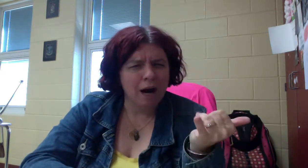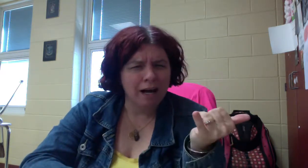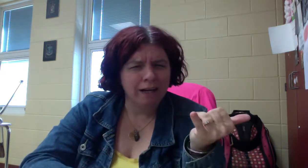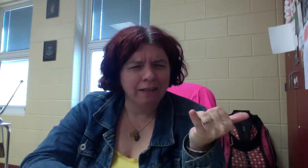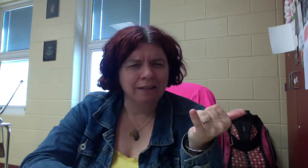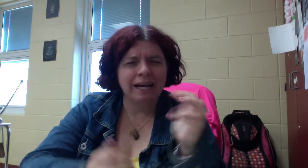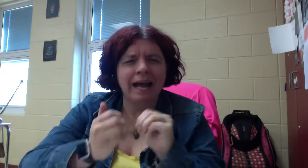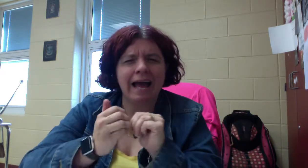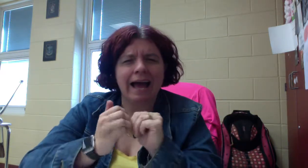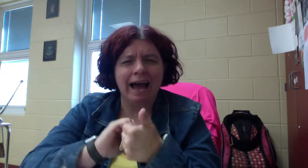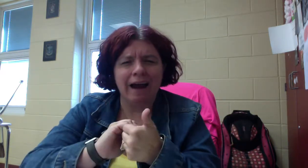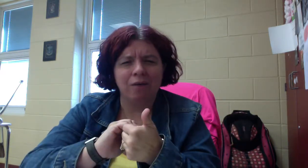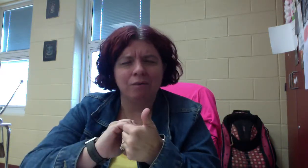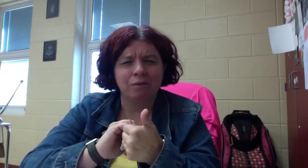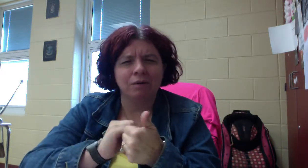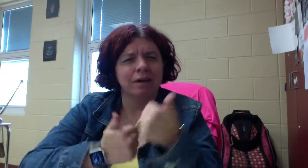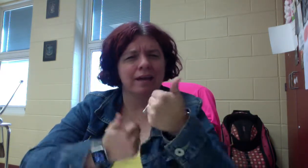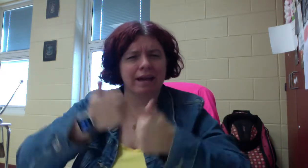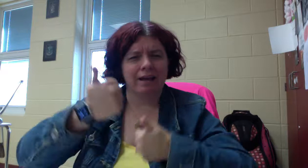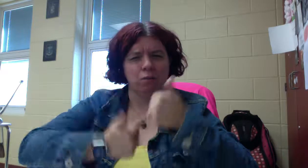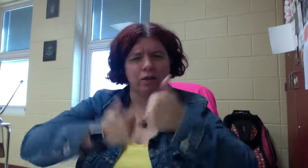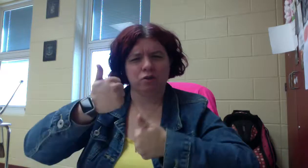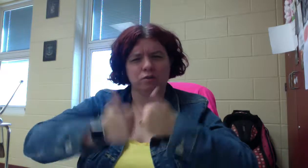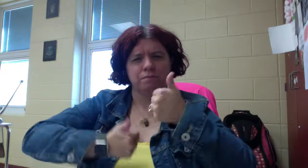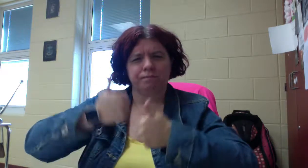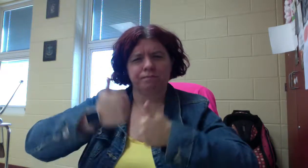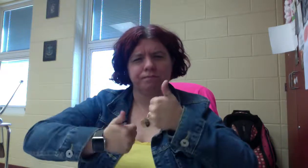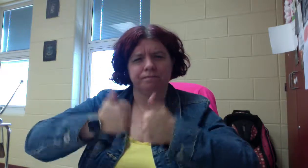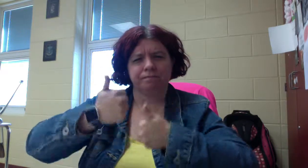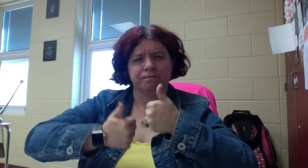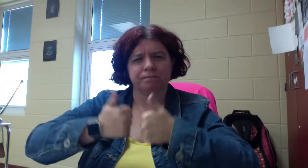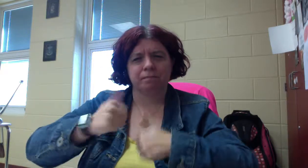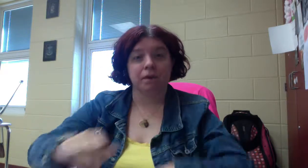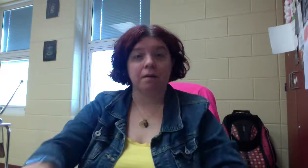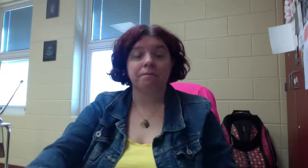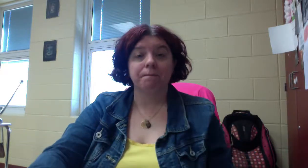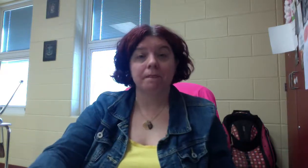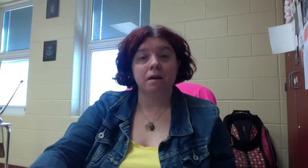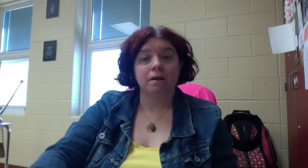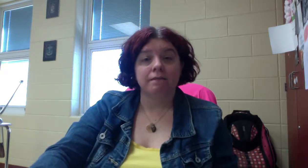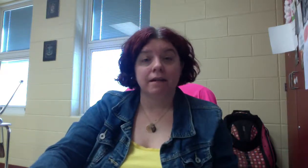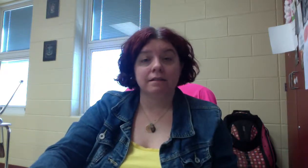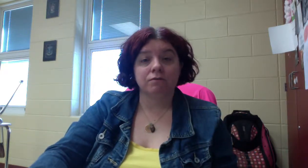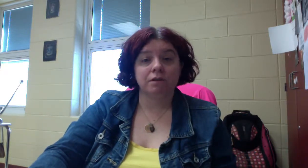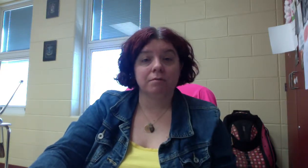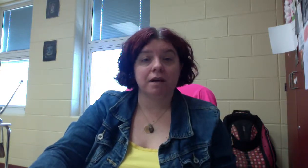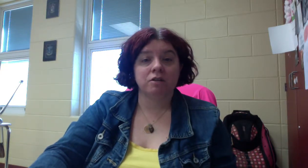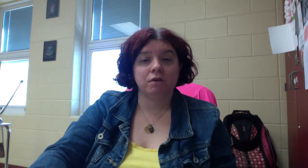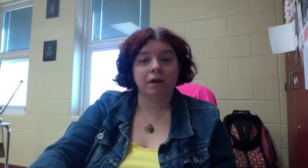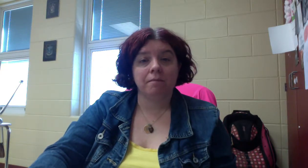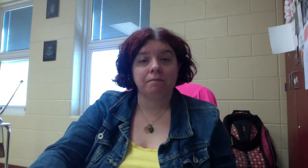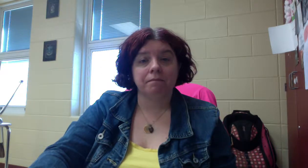why, how, and which. Okay? That is it for the WH vocab.